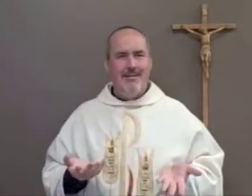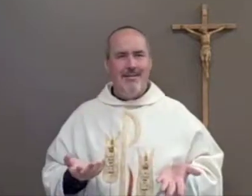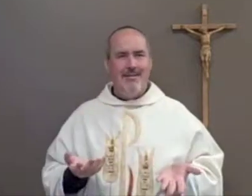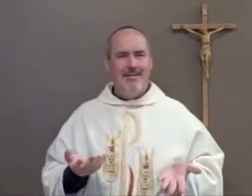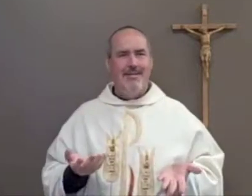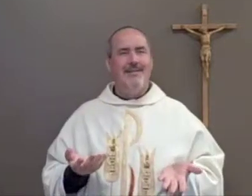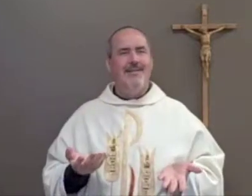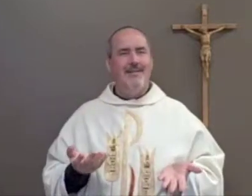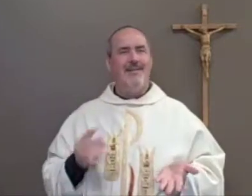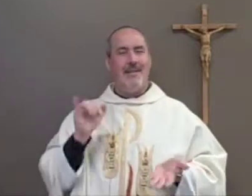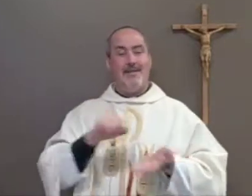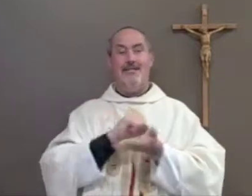means.